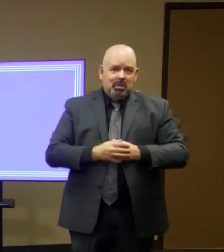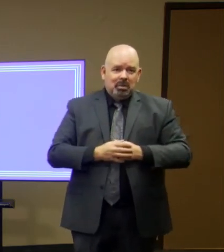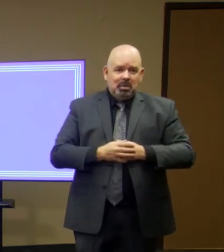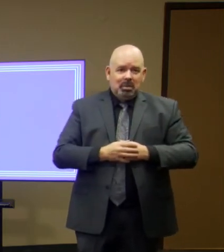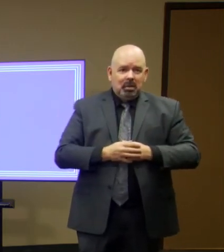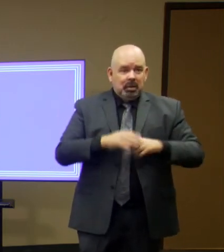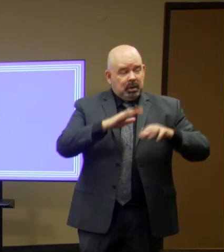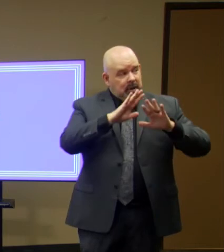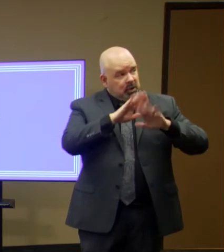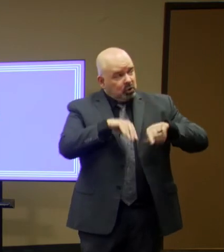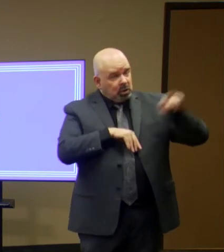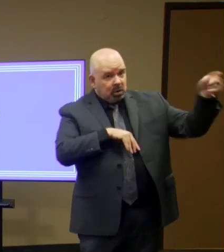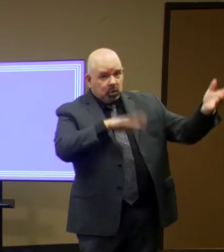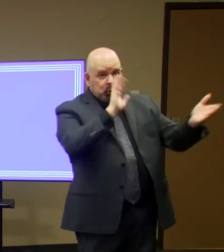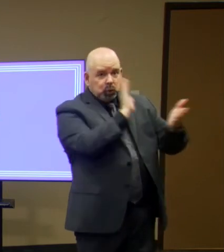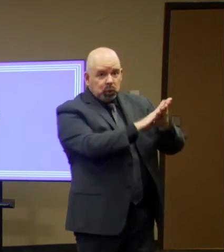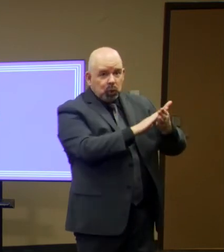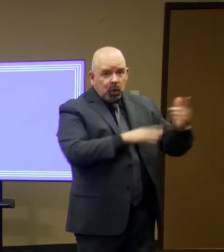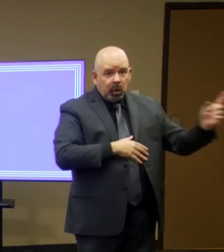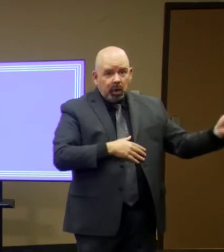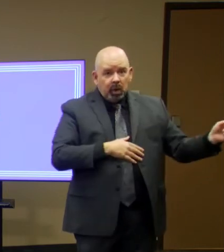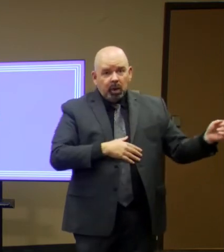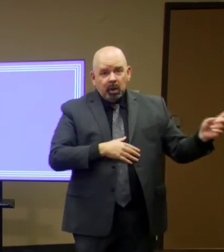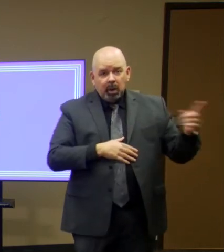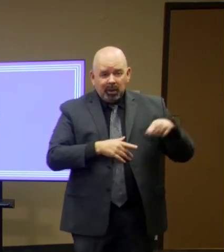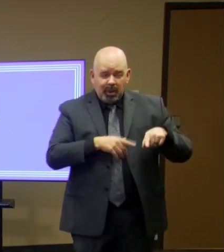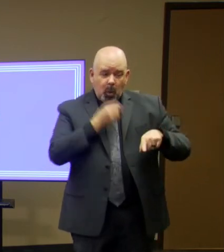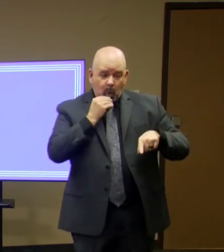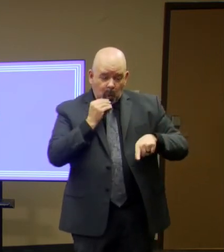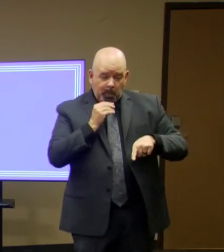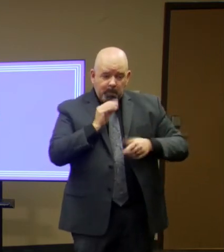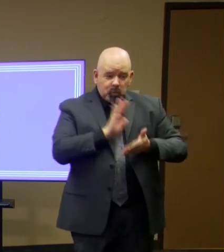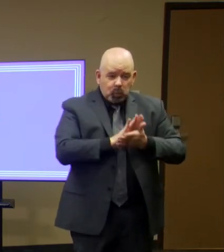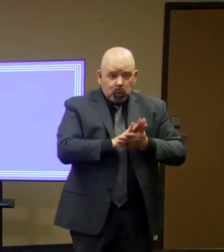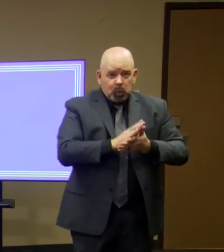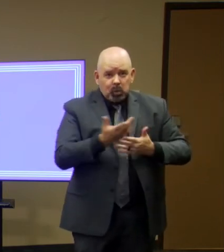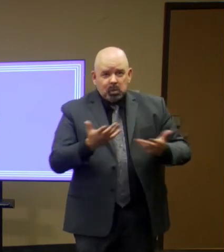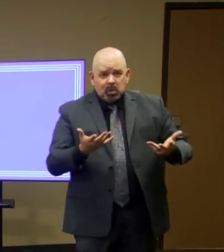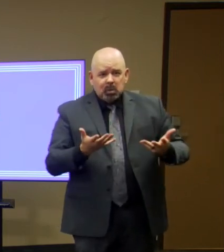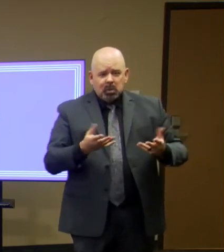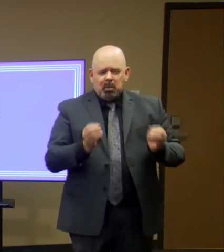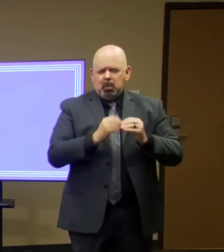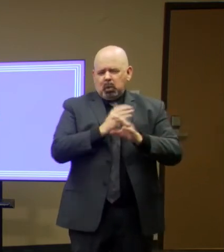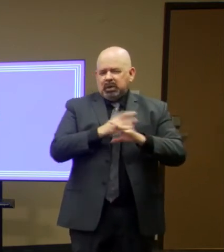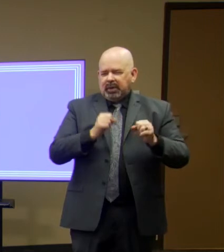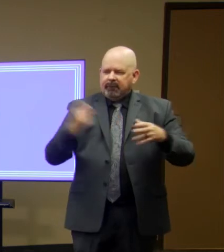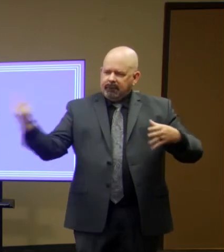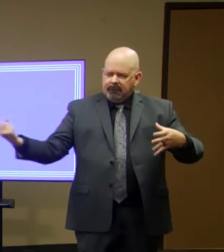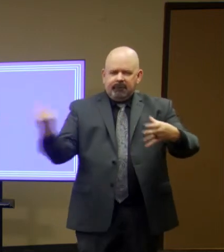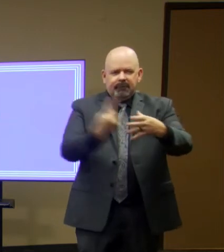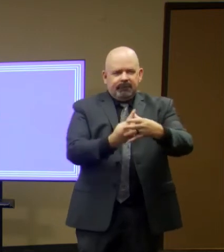home, or you know, some people that they're empty nesters,